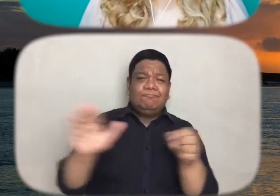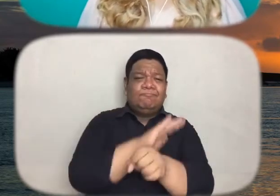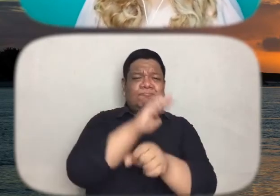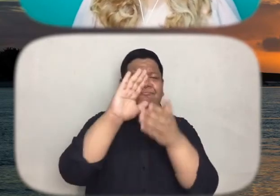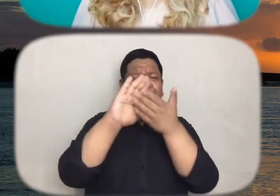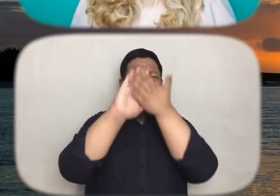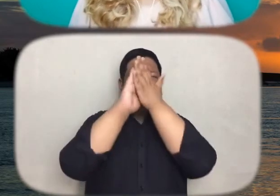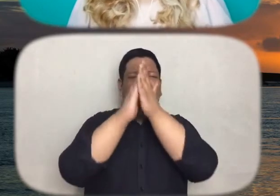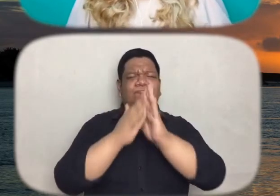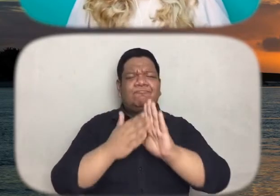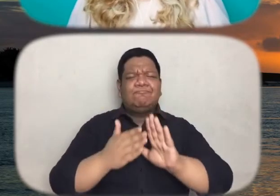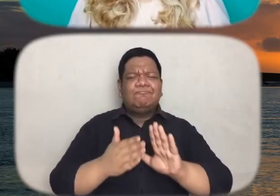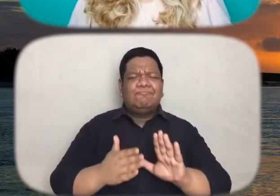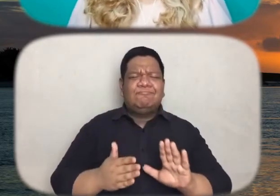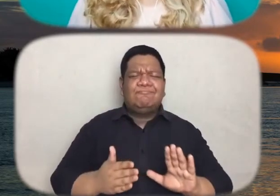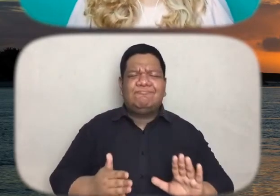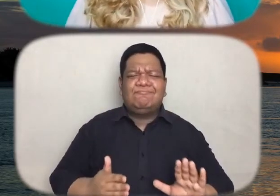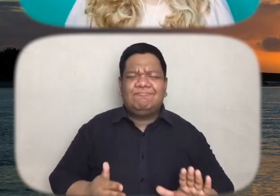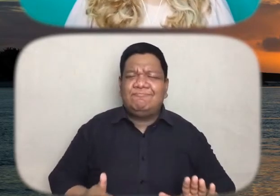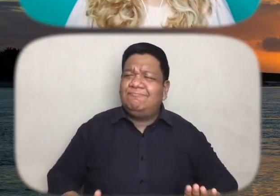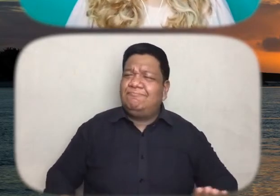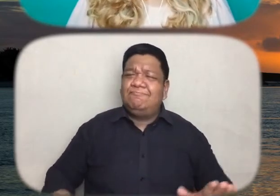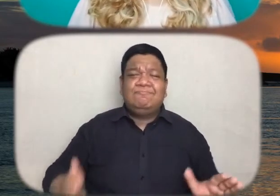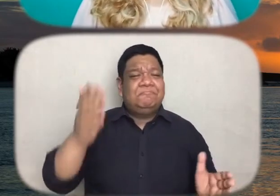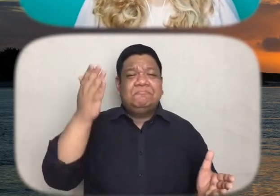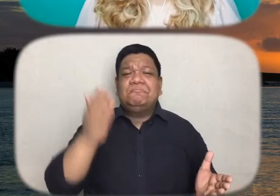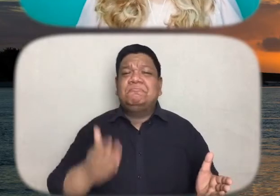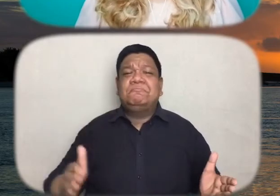Jehovah Shalom,